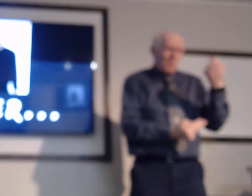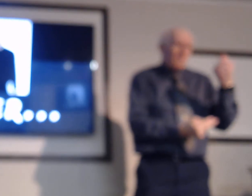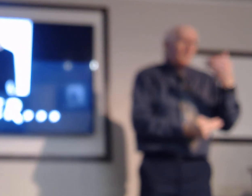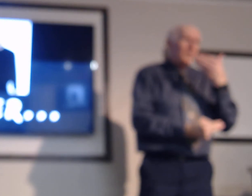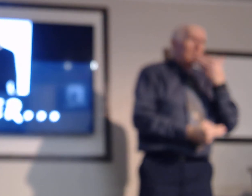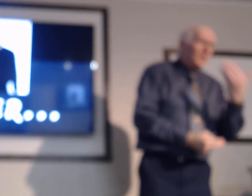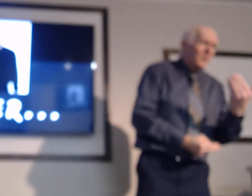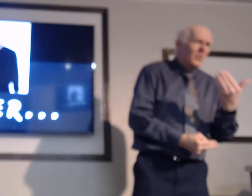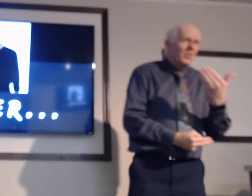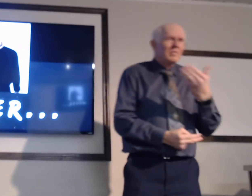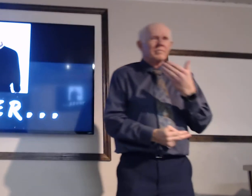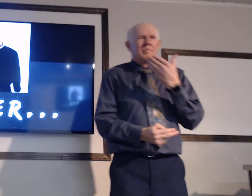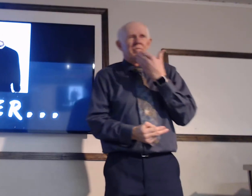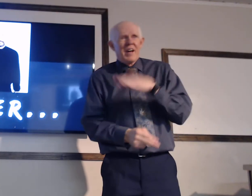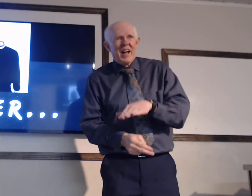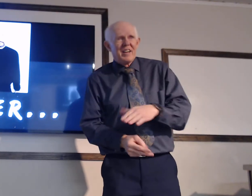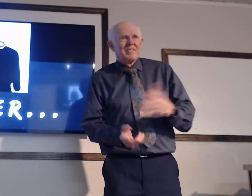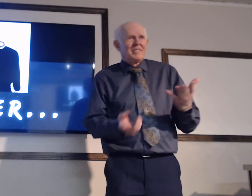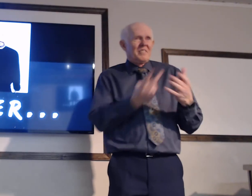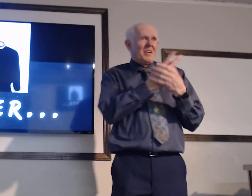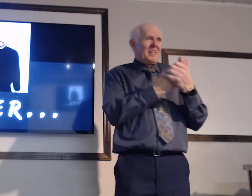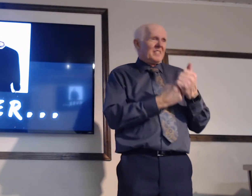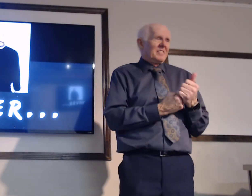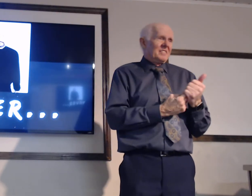Both good and bad.